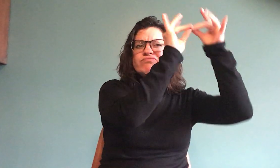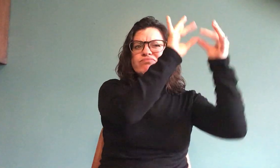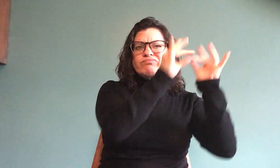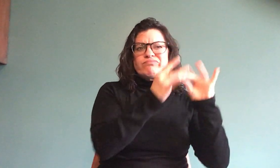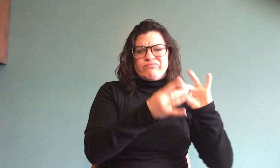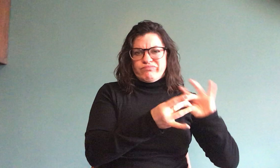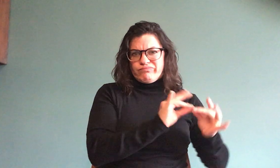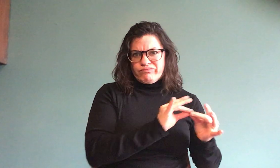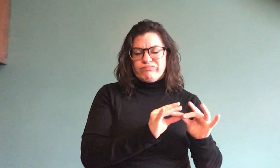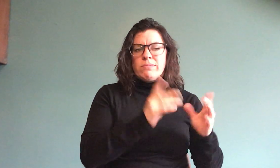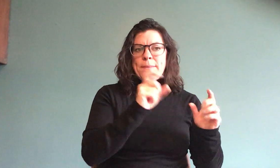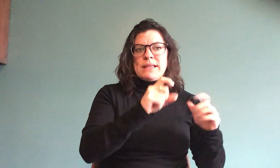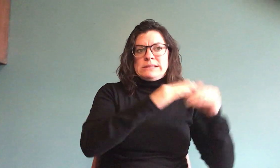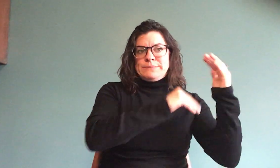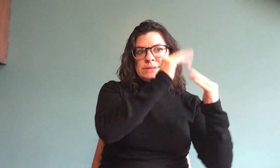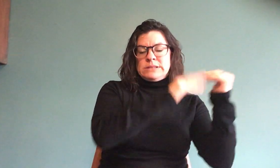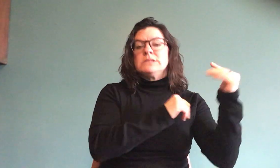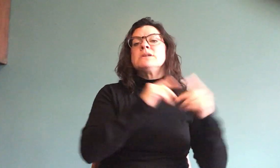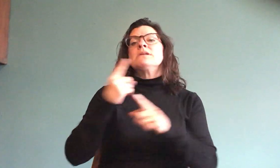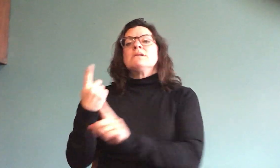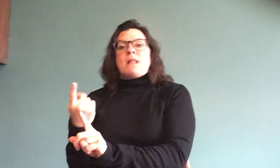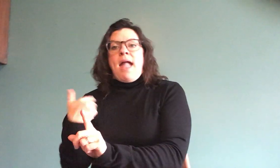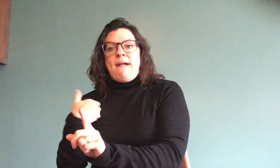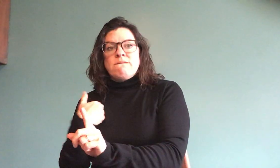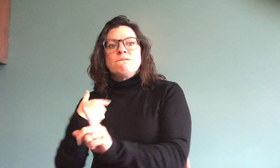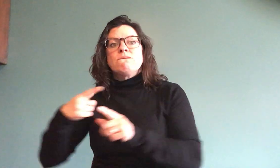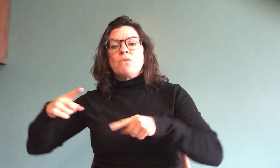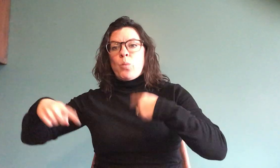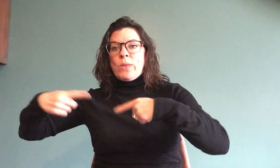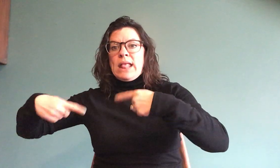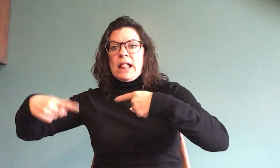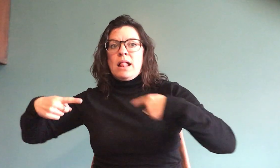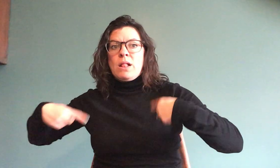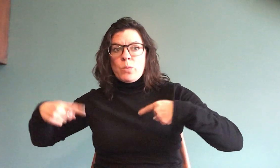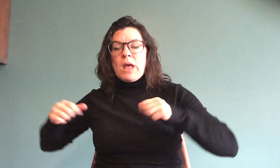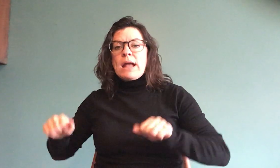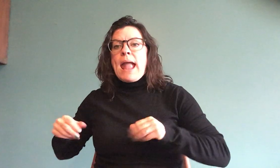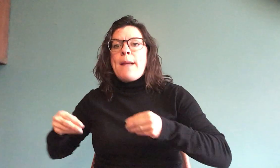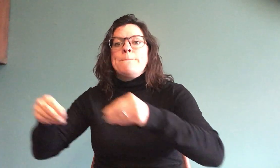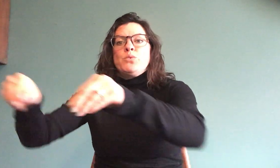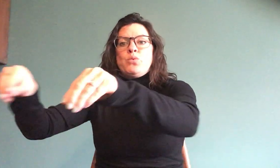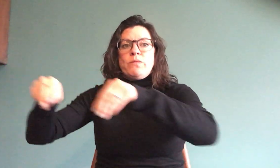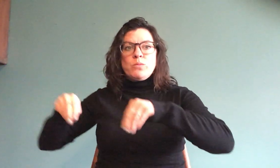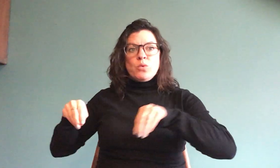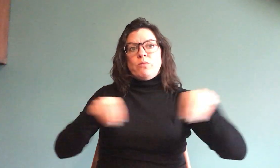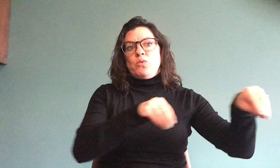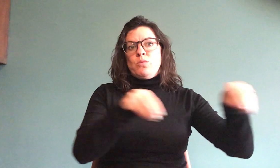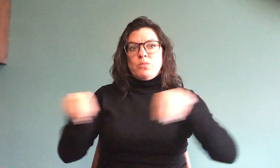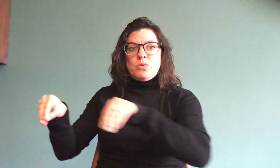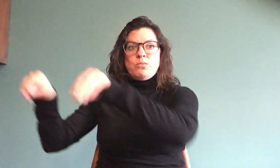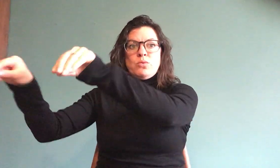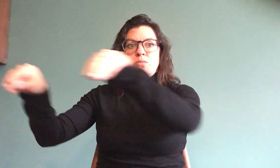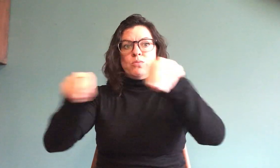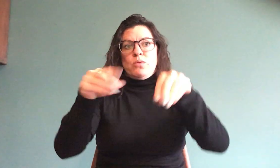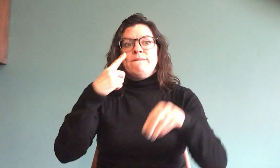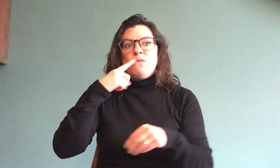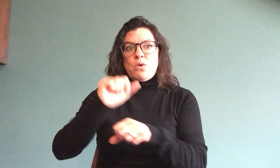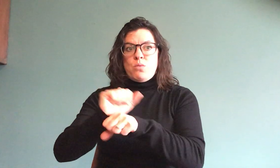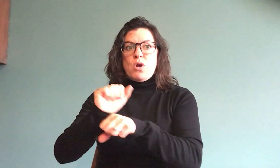spot. Okay, we're good. Let's picture the shop downstairs. Okay, where might